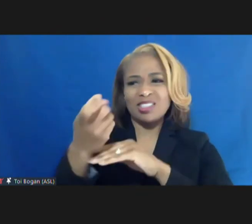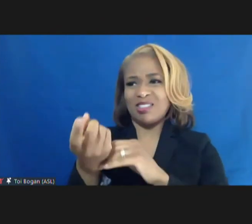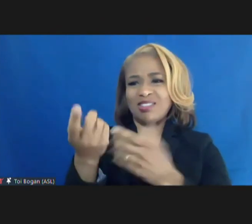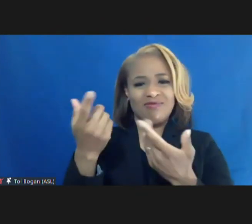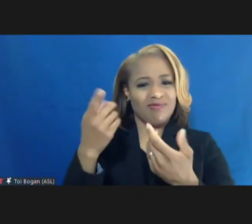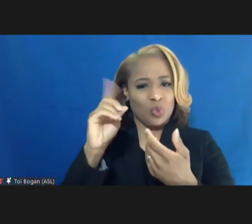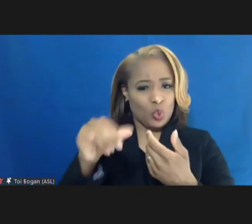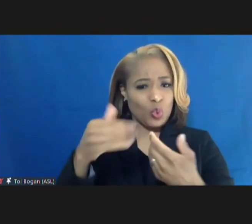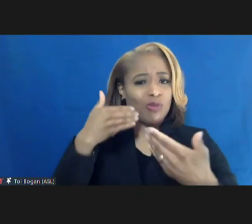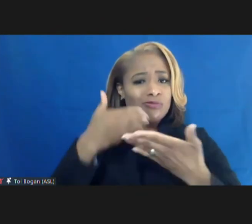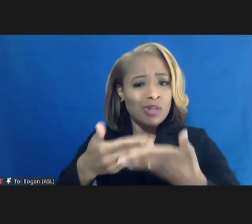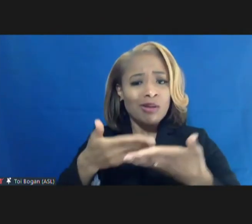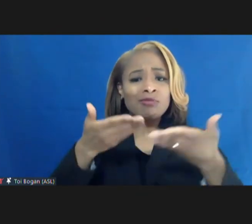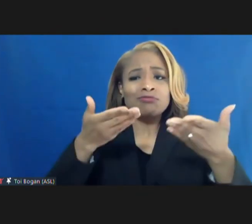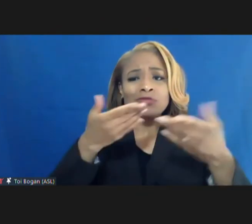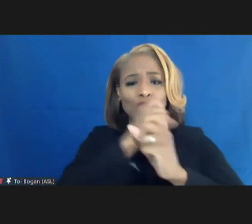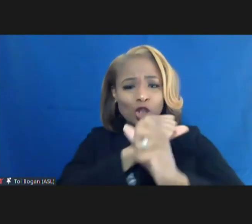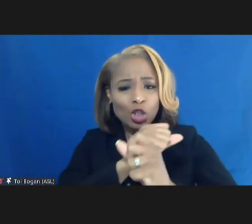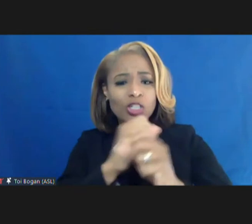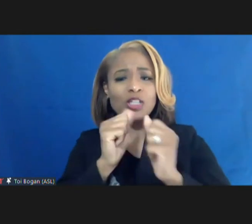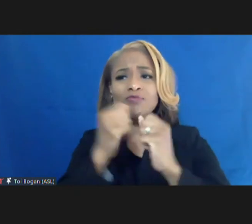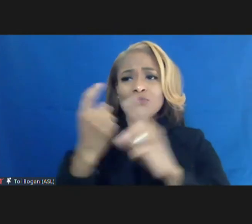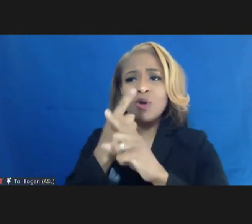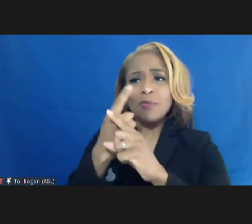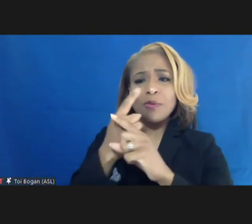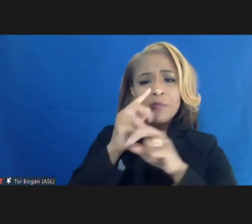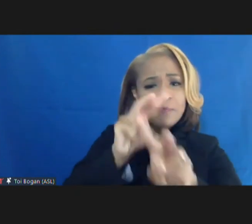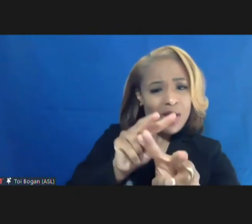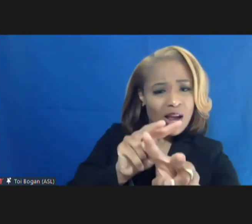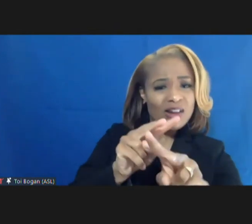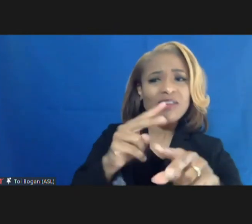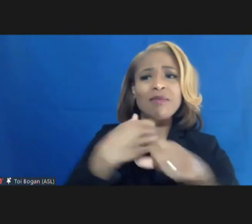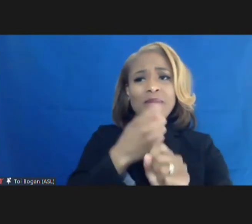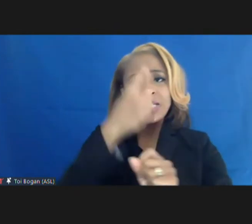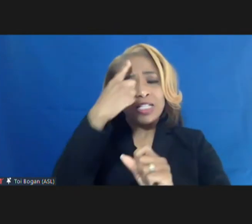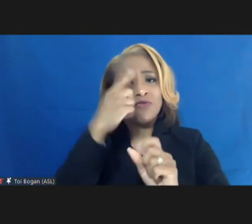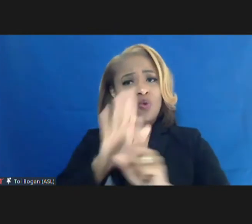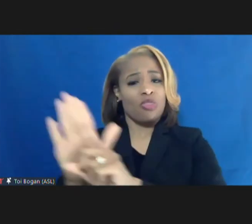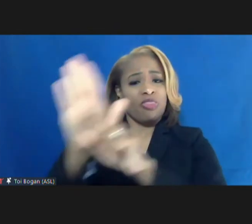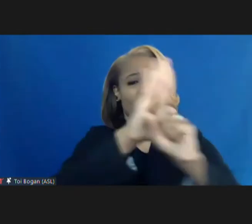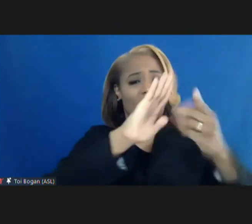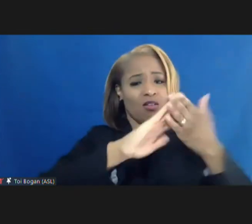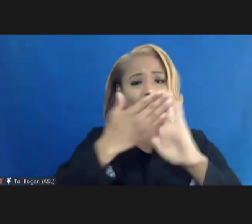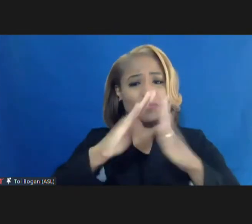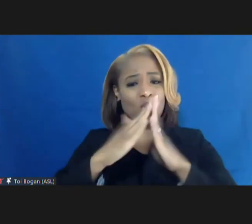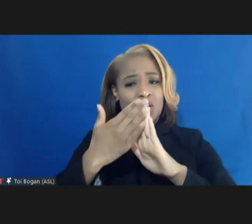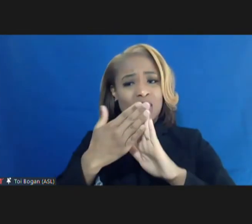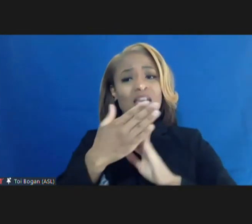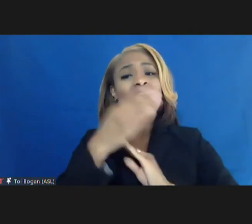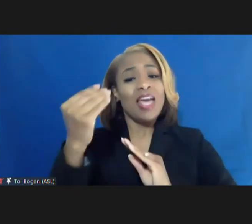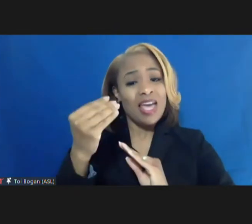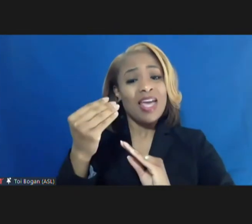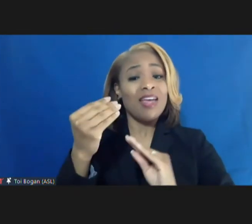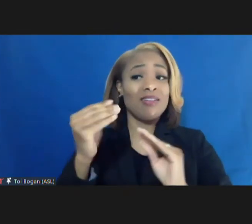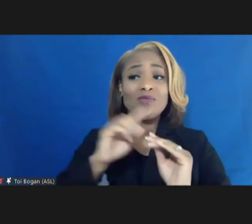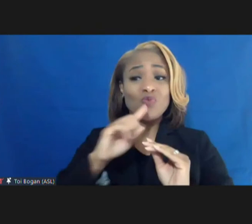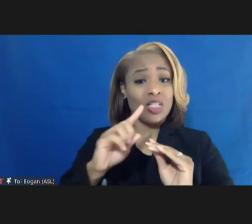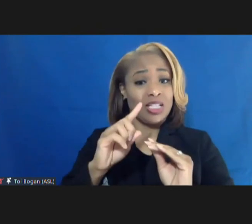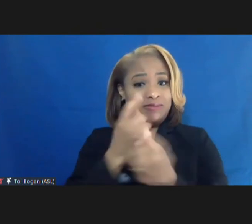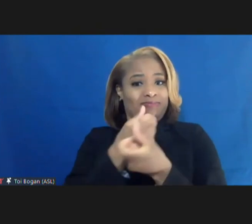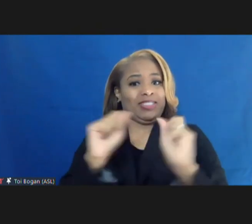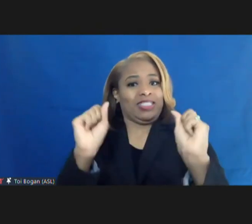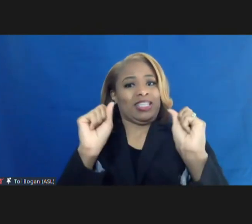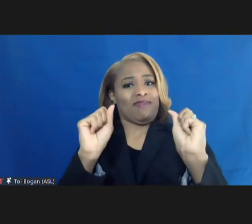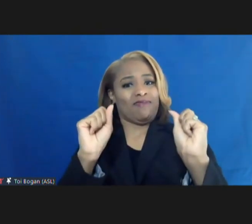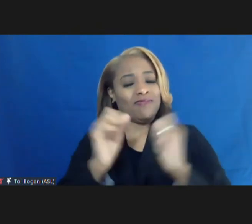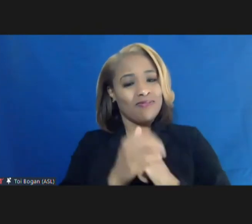securely. They've done so with proper monitoring that makes sense for the communities that they represent and addresses the security issues that are already at play. So